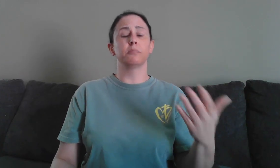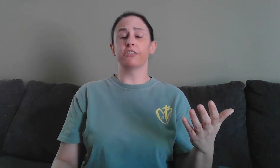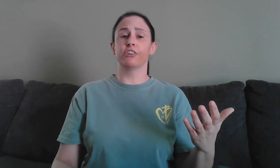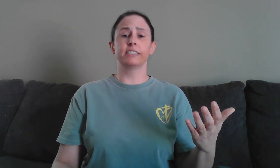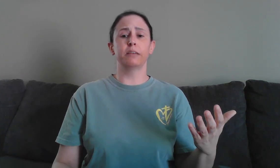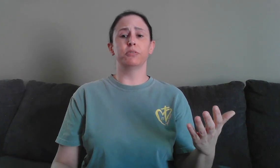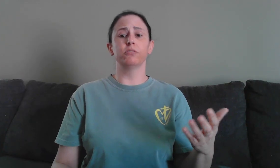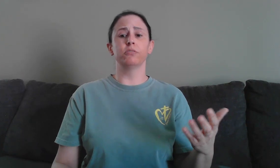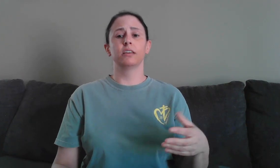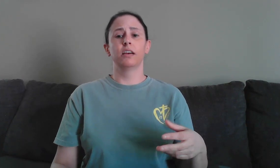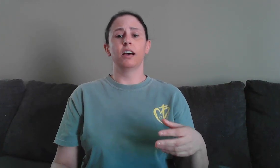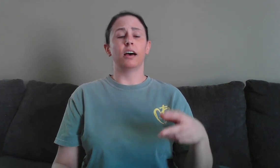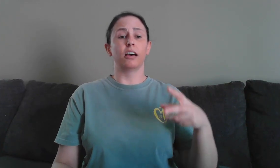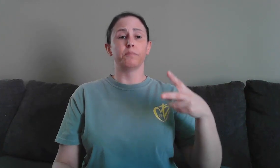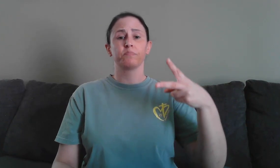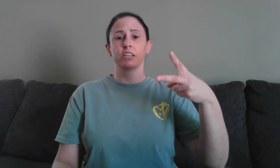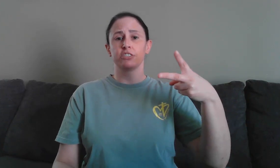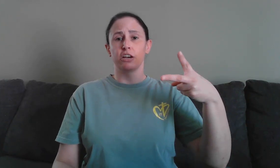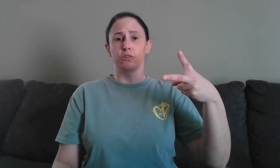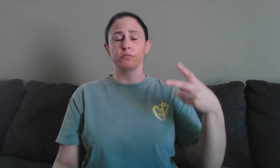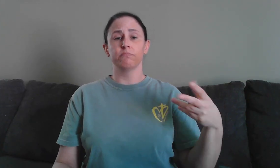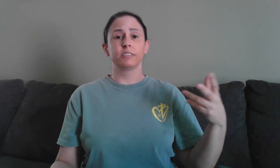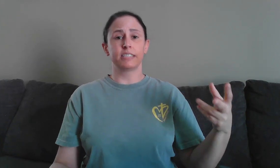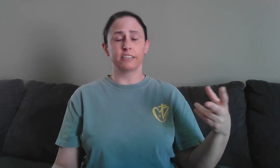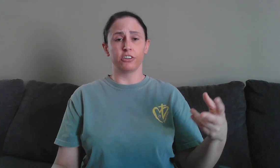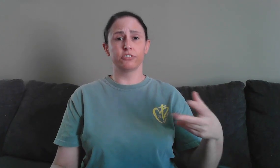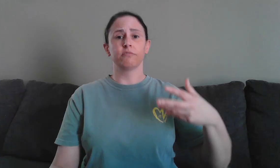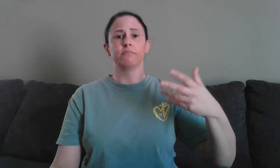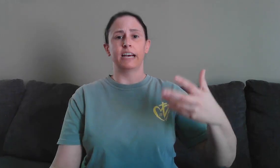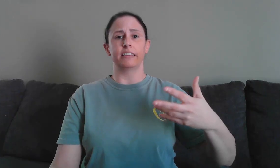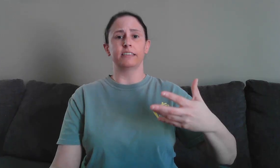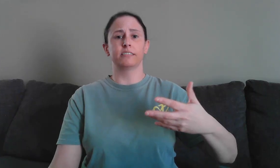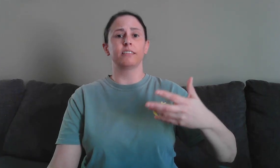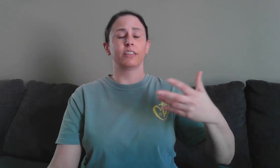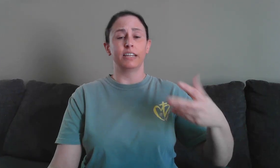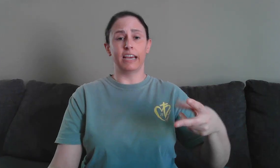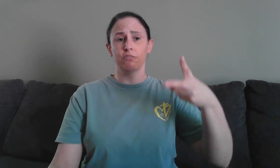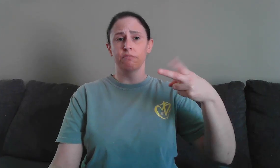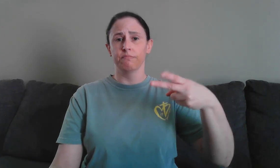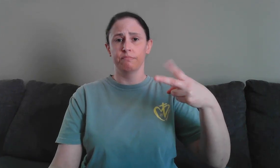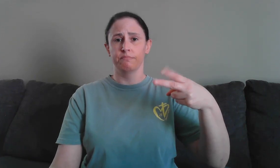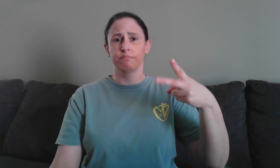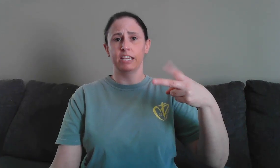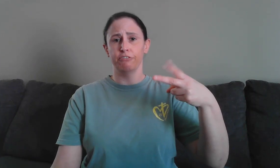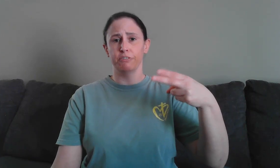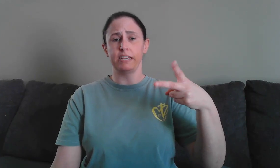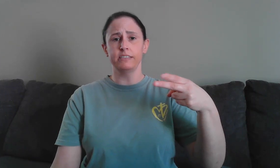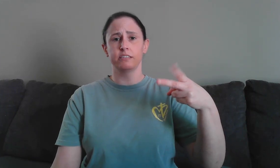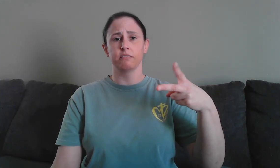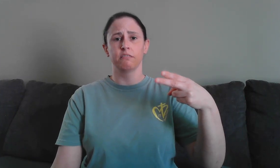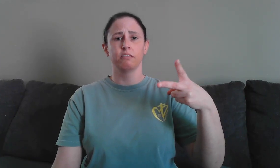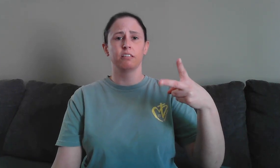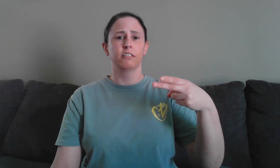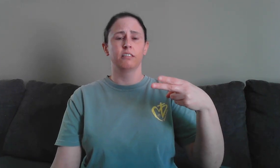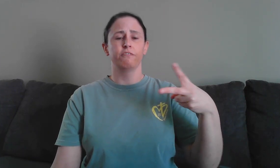other examples. So scissors, that is the noun, it repeats,